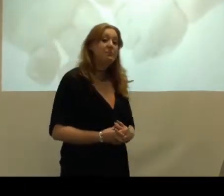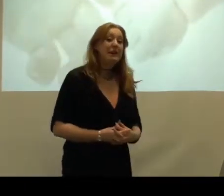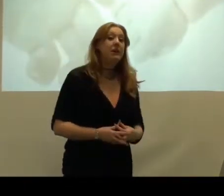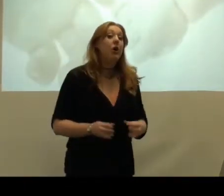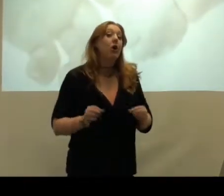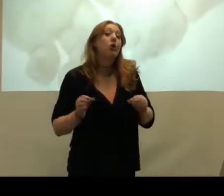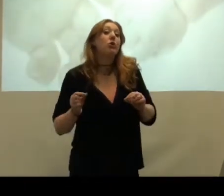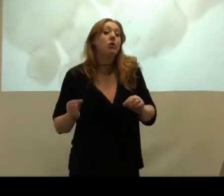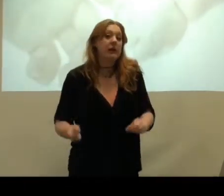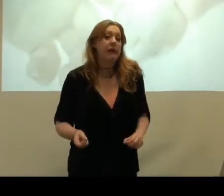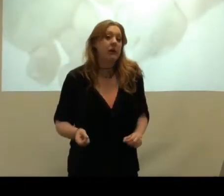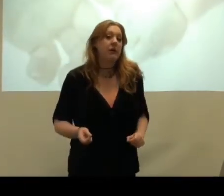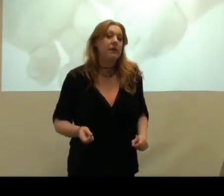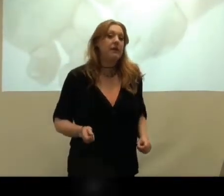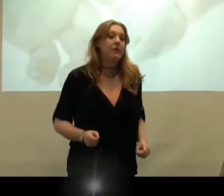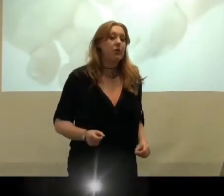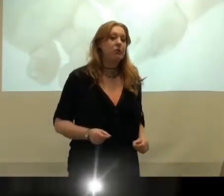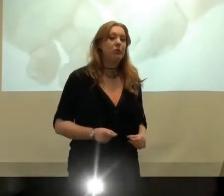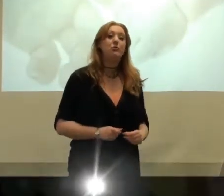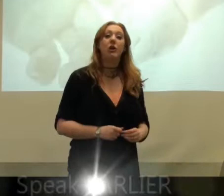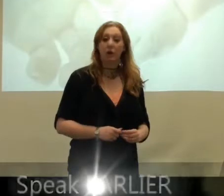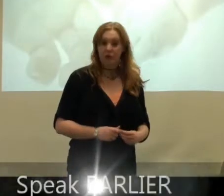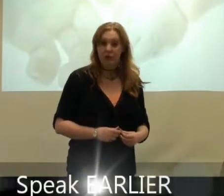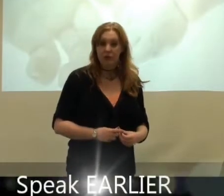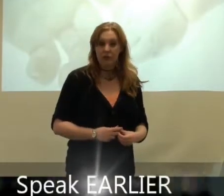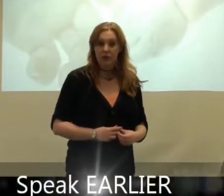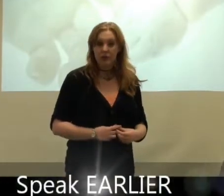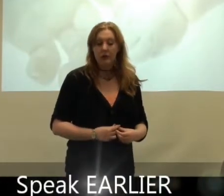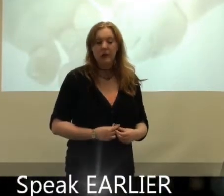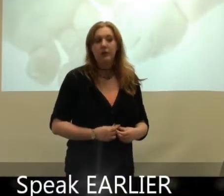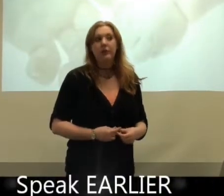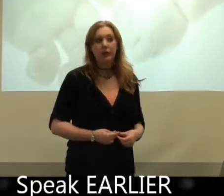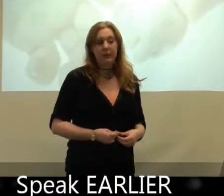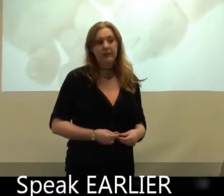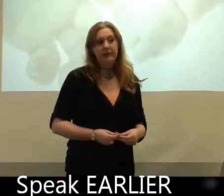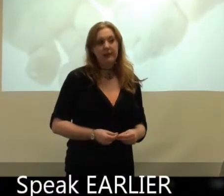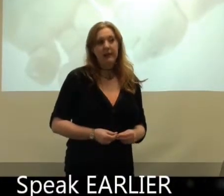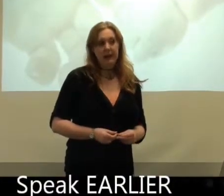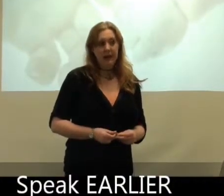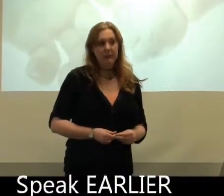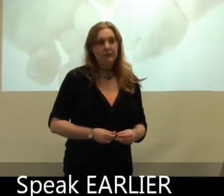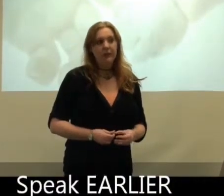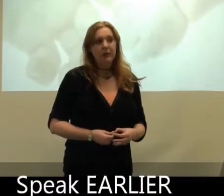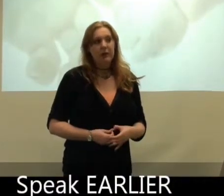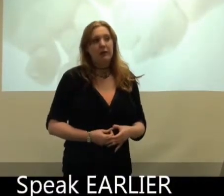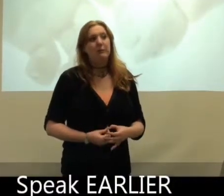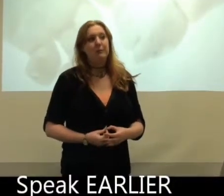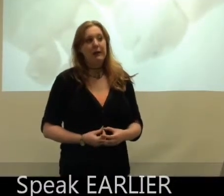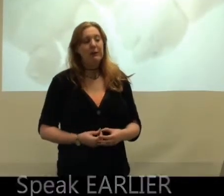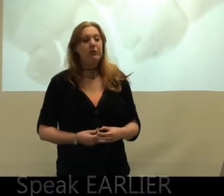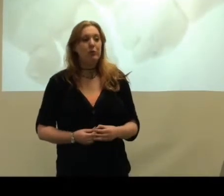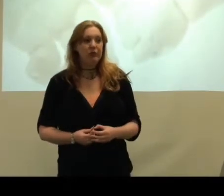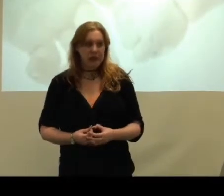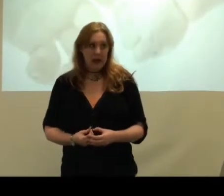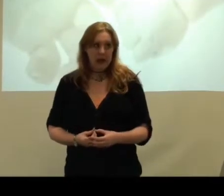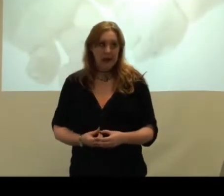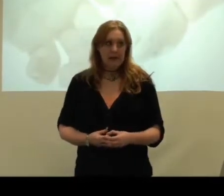speak earlier than those who don't. So let me say that again. Babies who sign